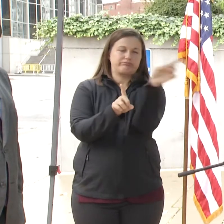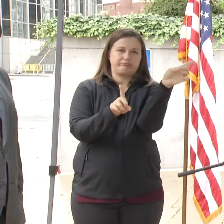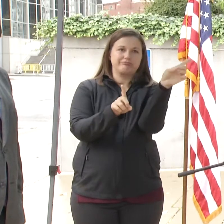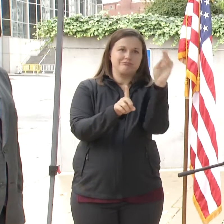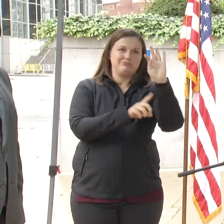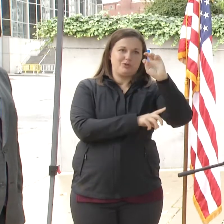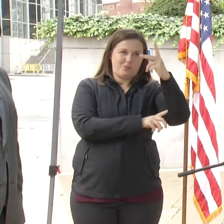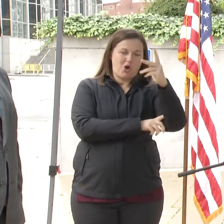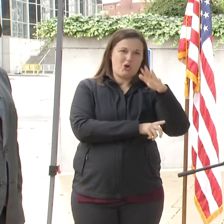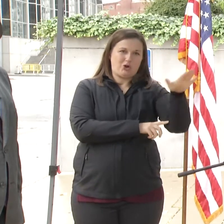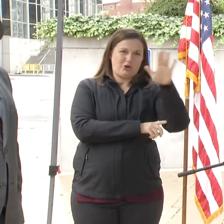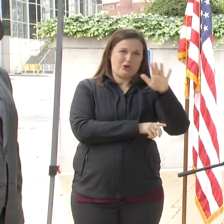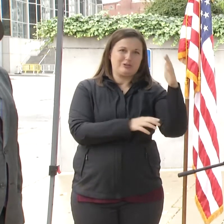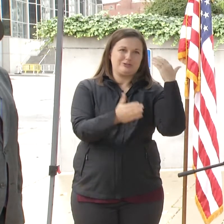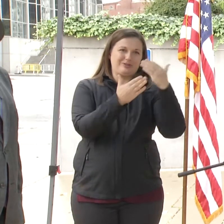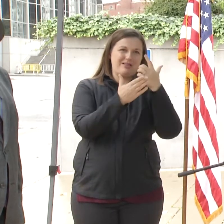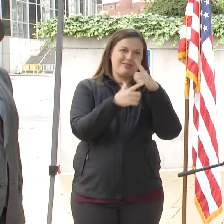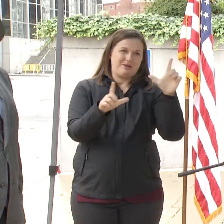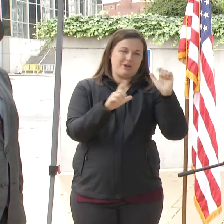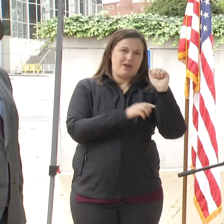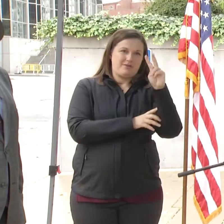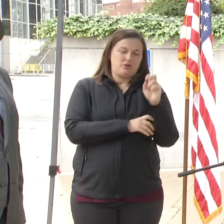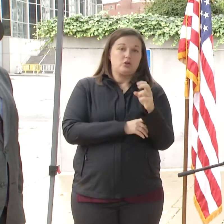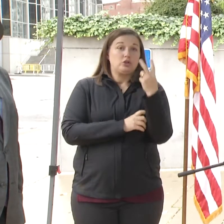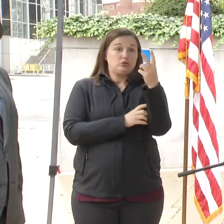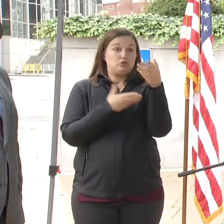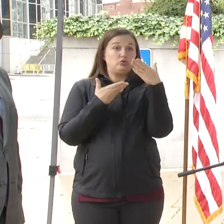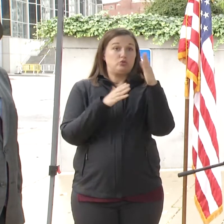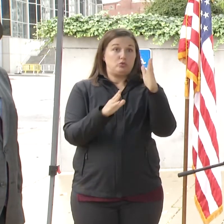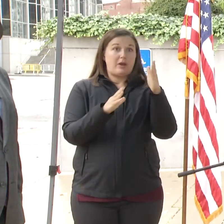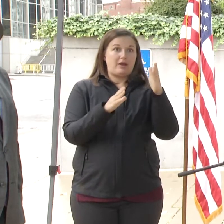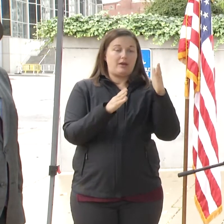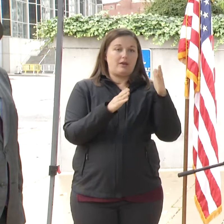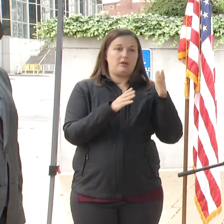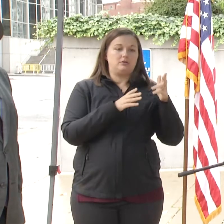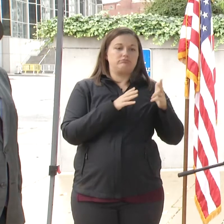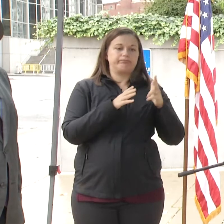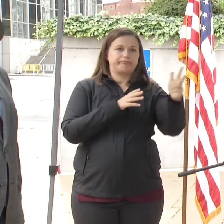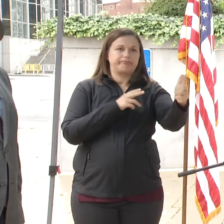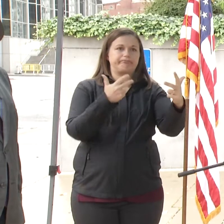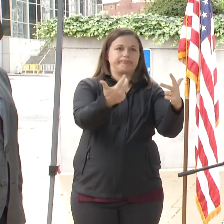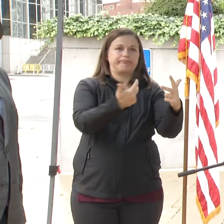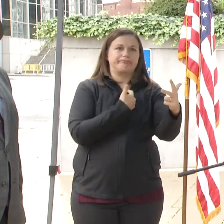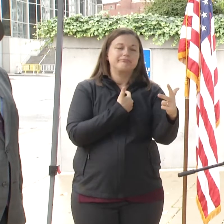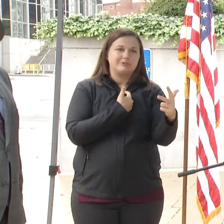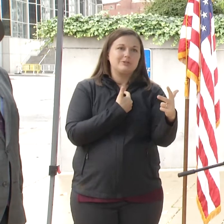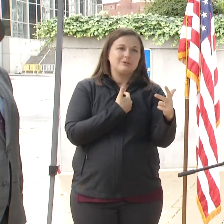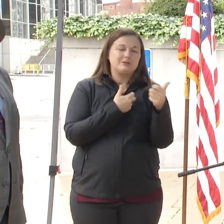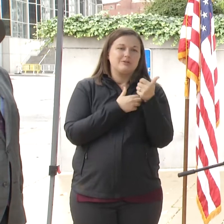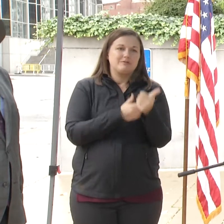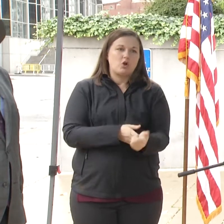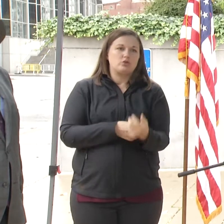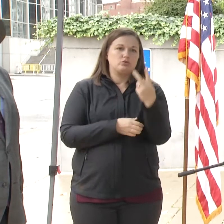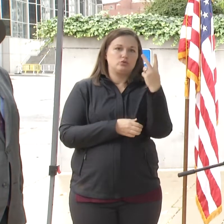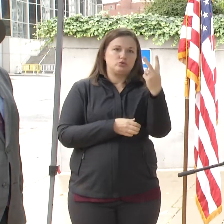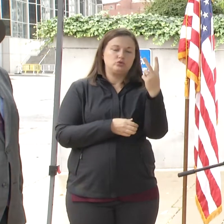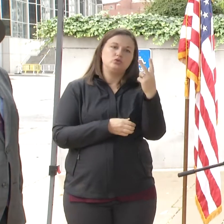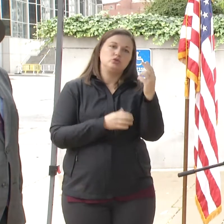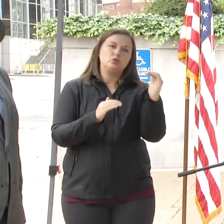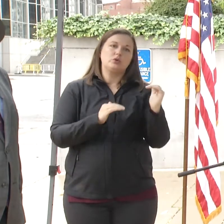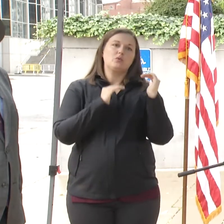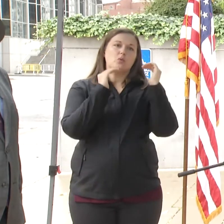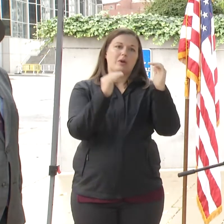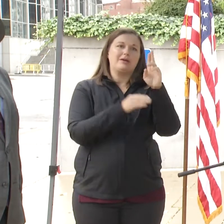Avenue. The two-way cycle track that Molly mentioned runs along 2 raised bus